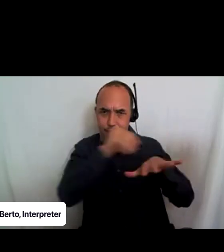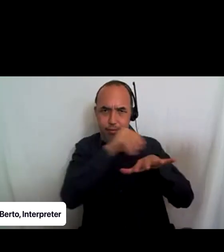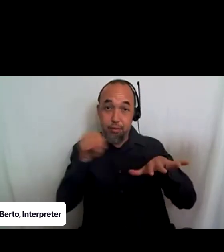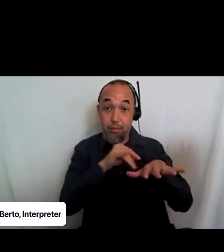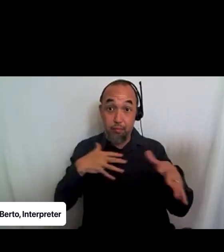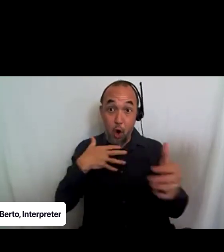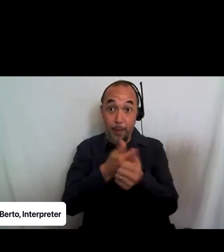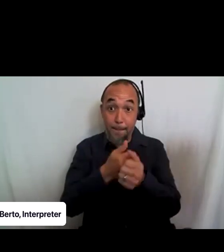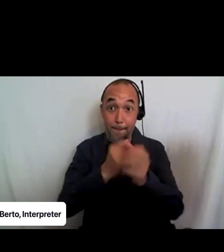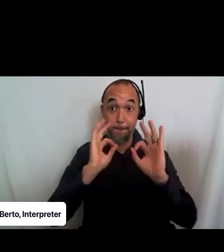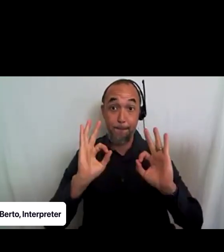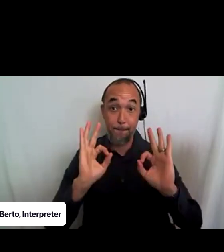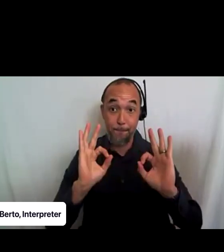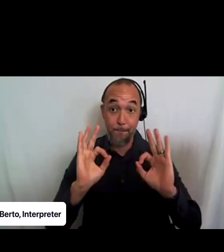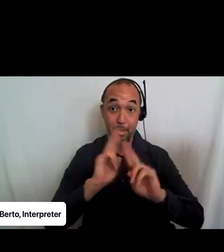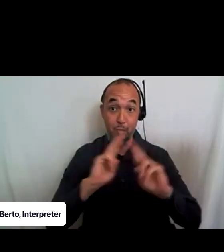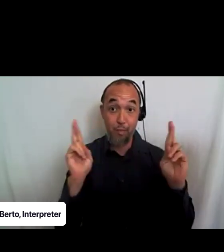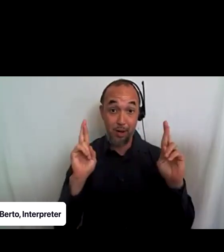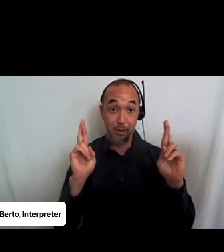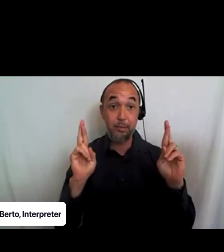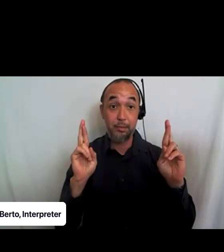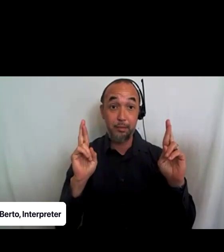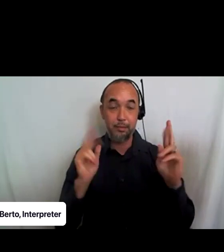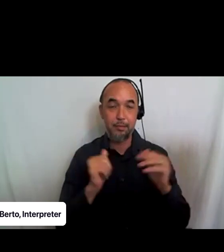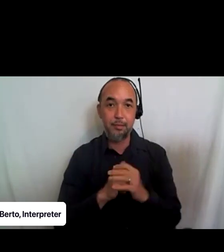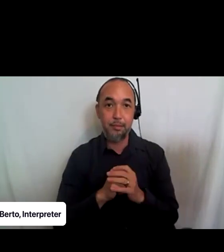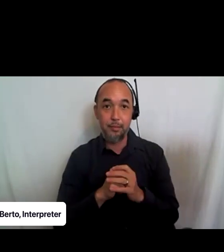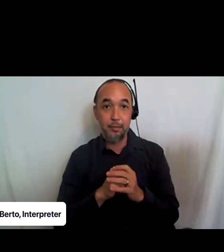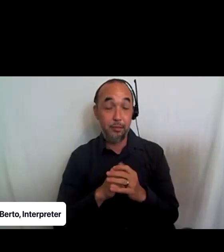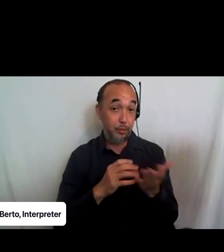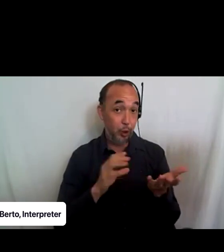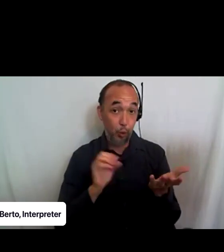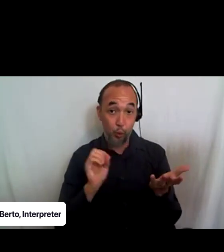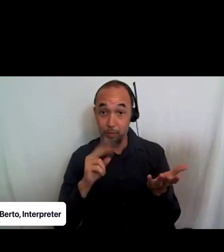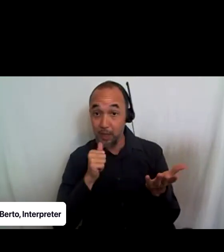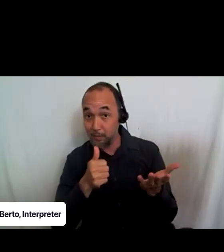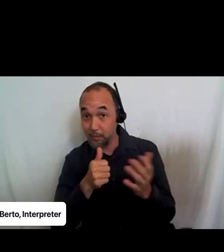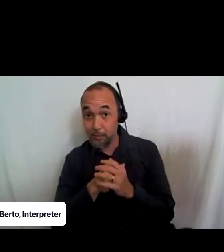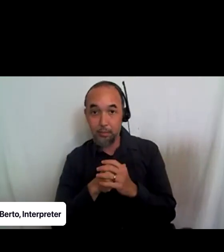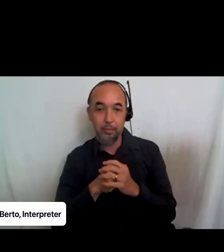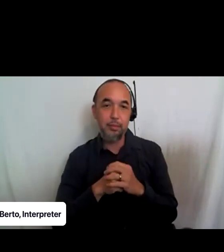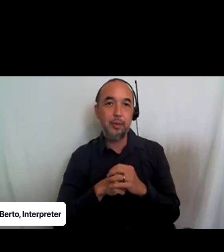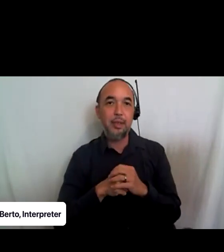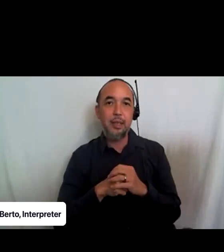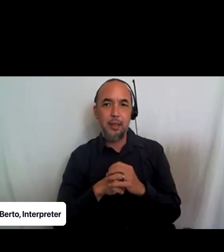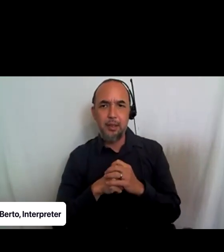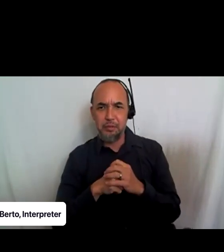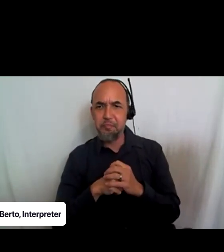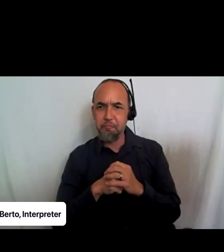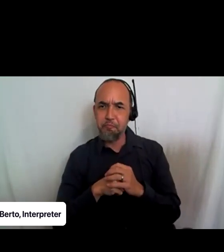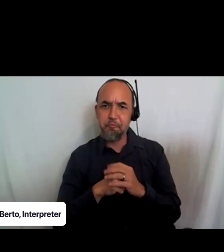ready to move on to the final step, Charlie? If not, I'll take It some it, BTS it does questions. look like I think people are